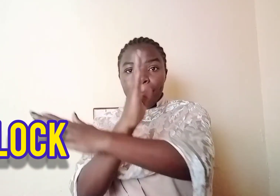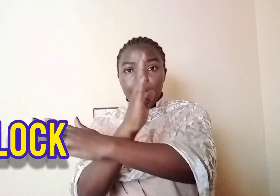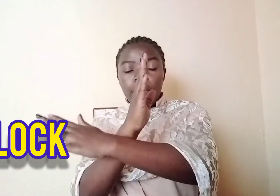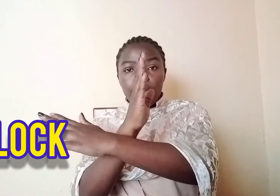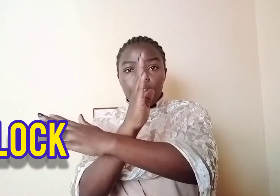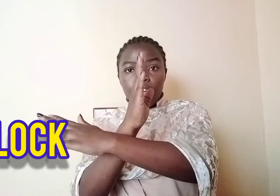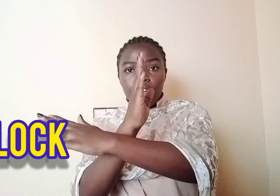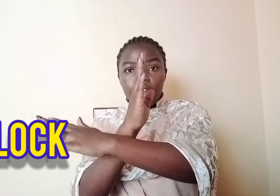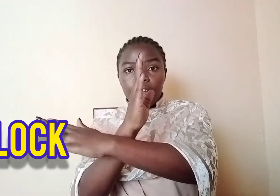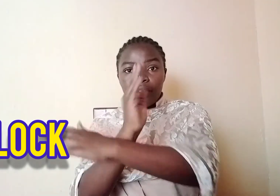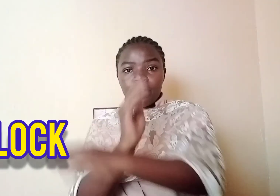Block.